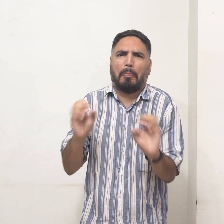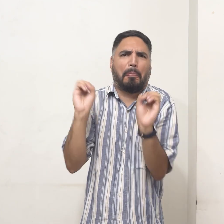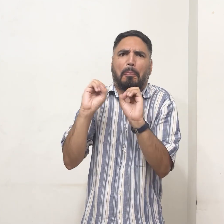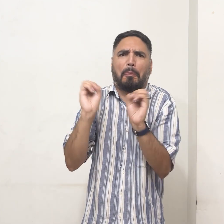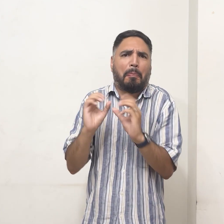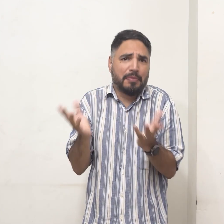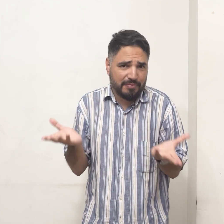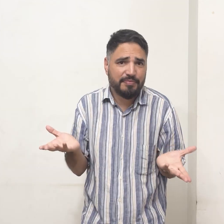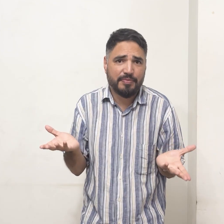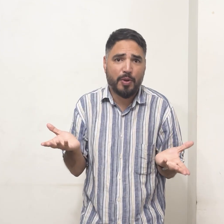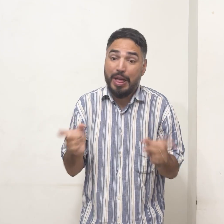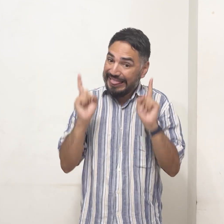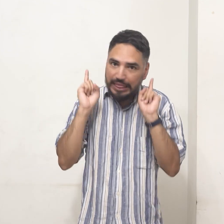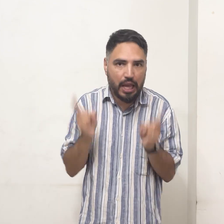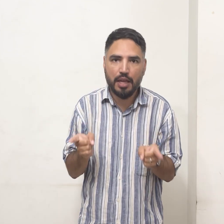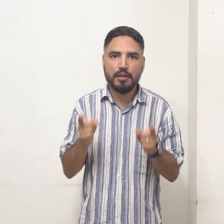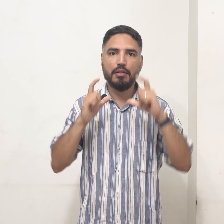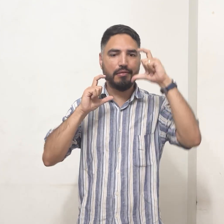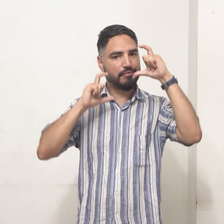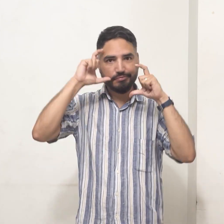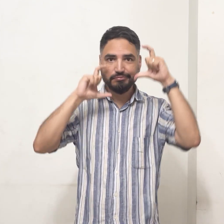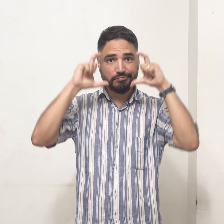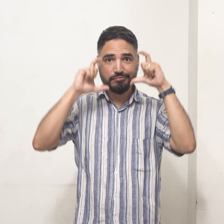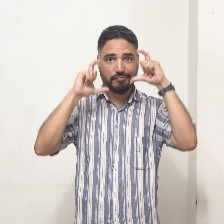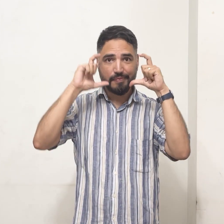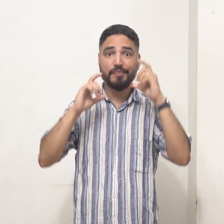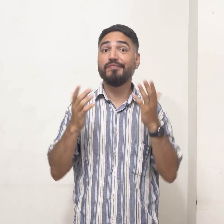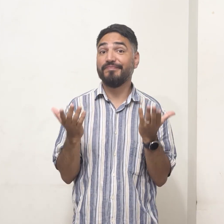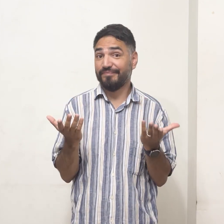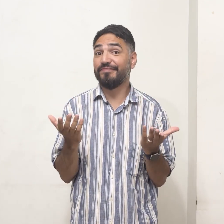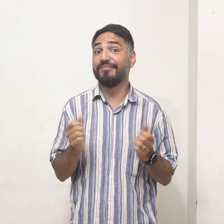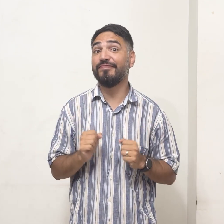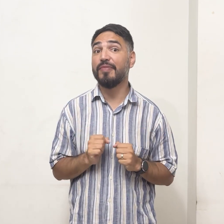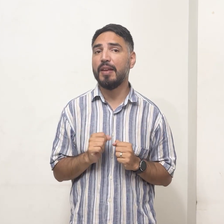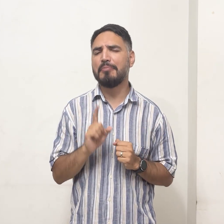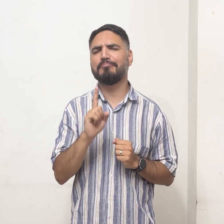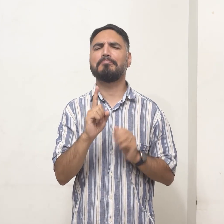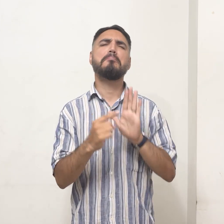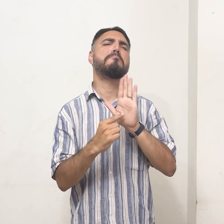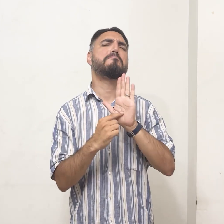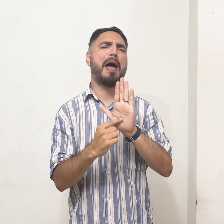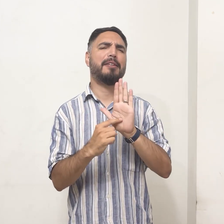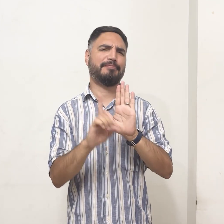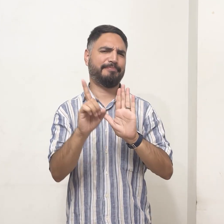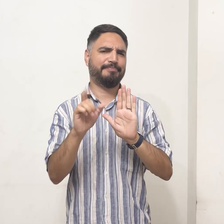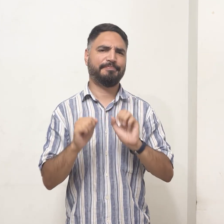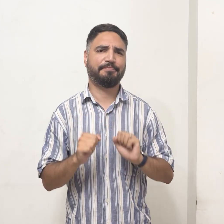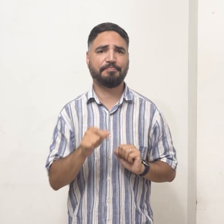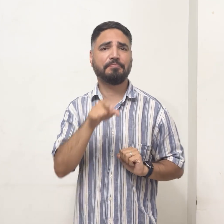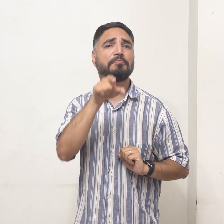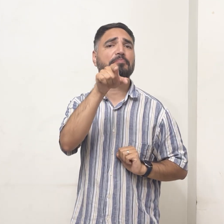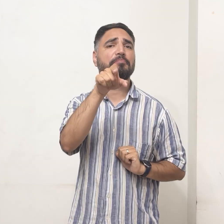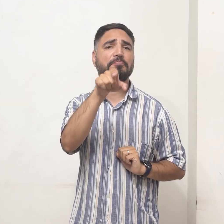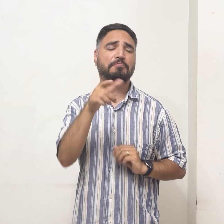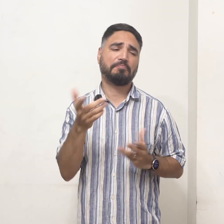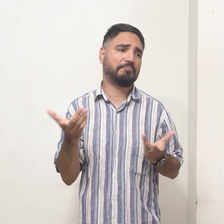you are saying. You must use your facial expression. Let's look at another example. The sign